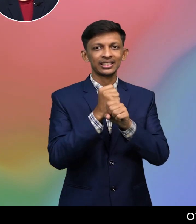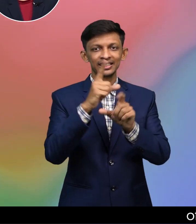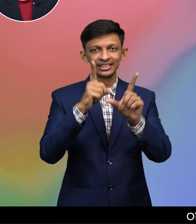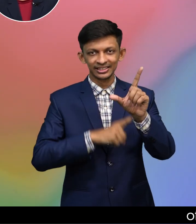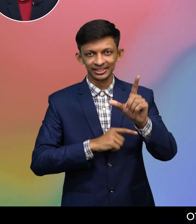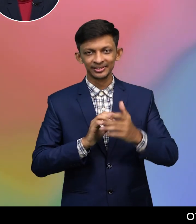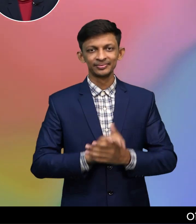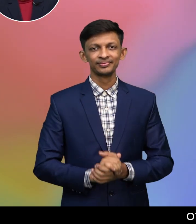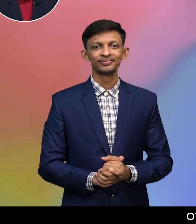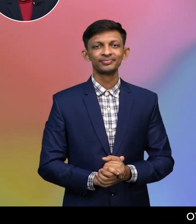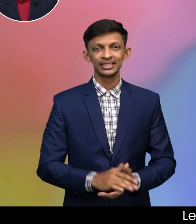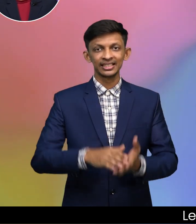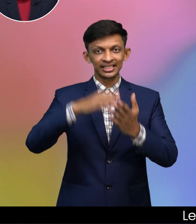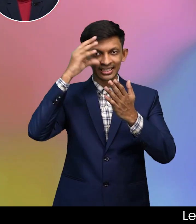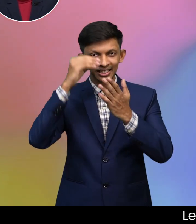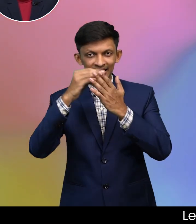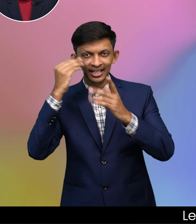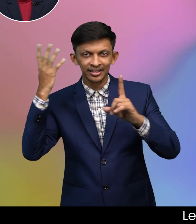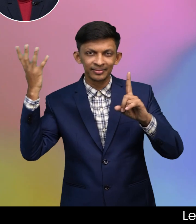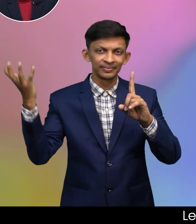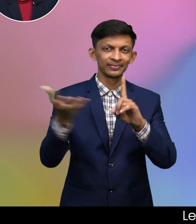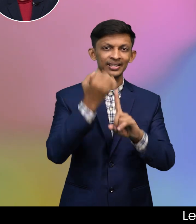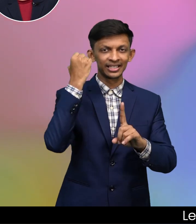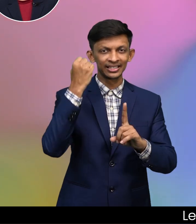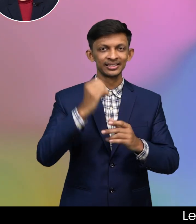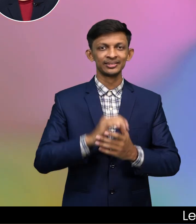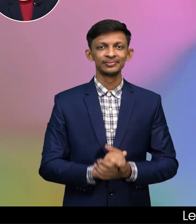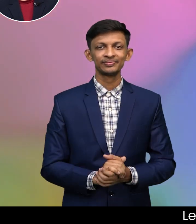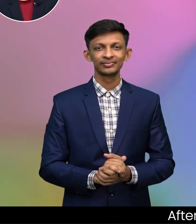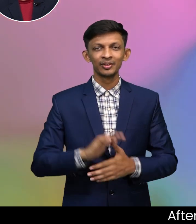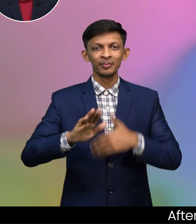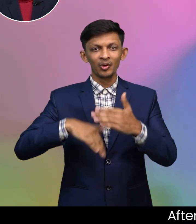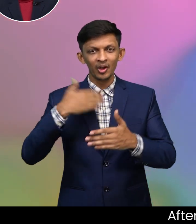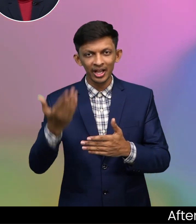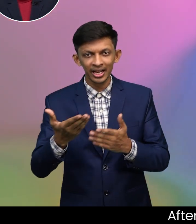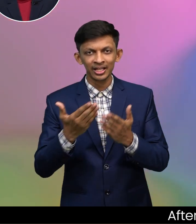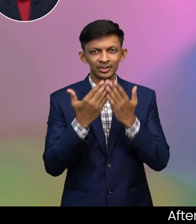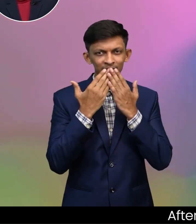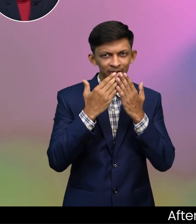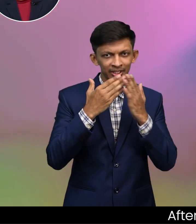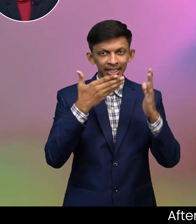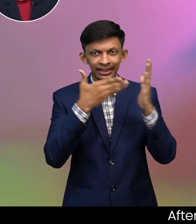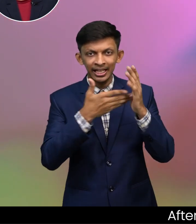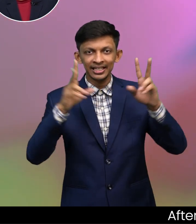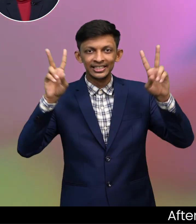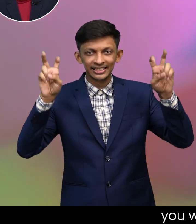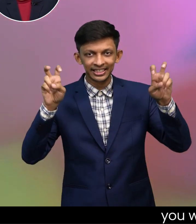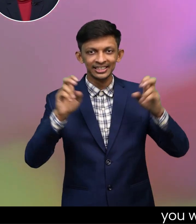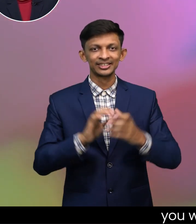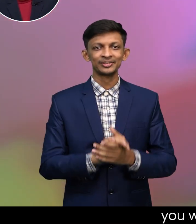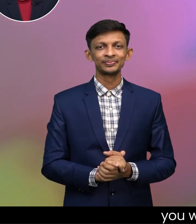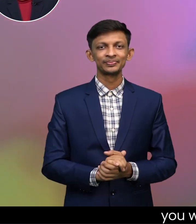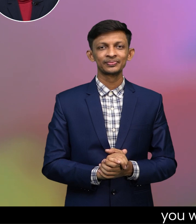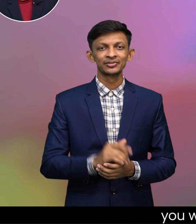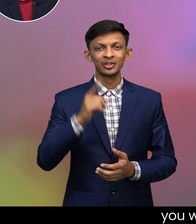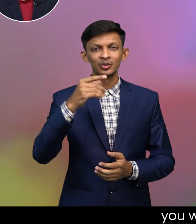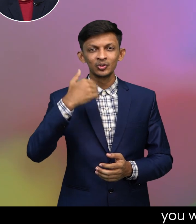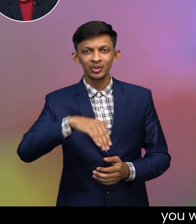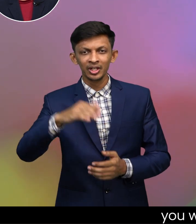and functional unit of the kidney. I am Bindu. Today, we'll explain the